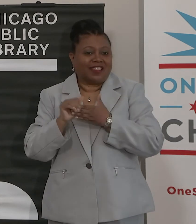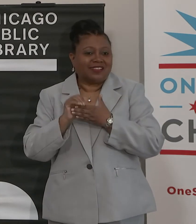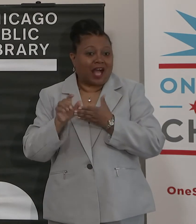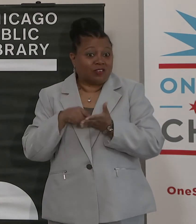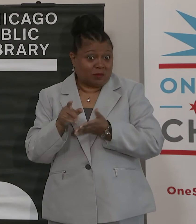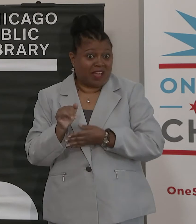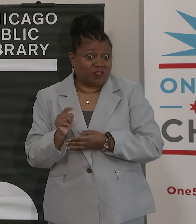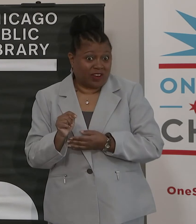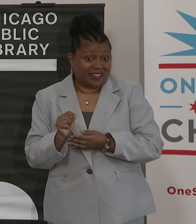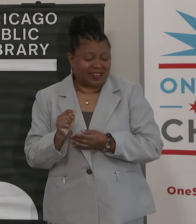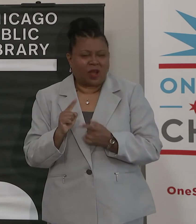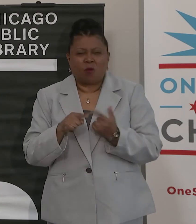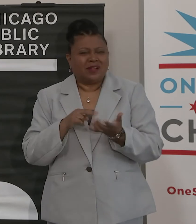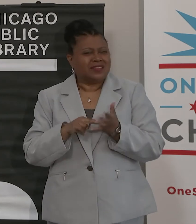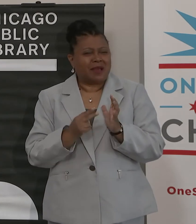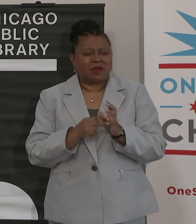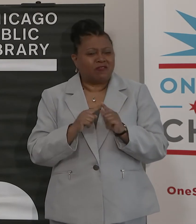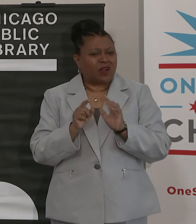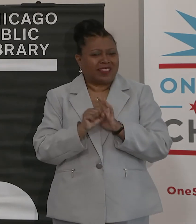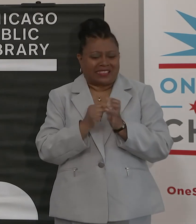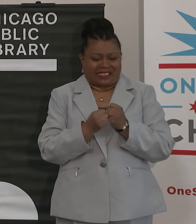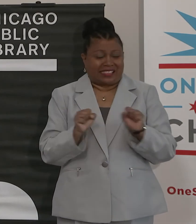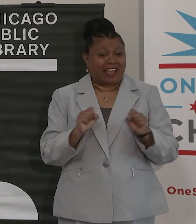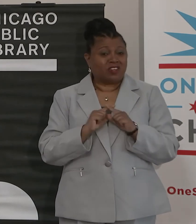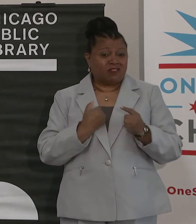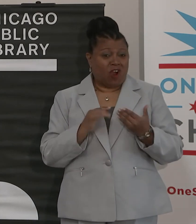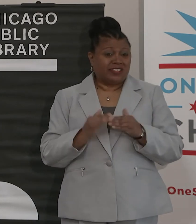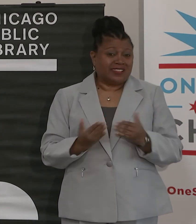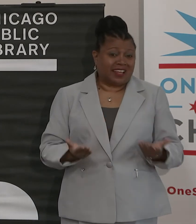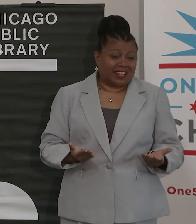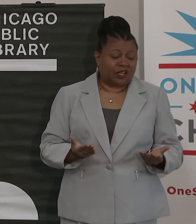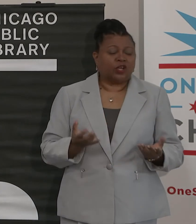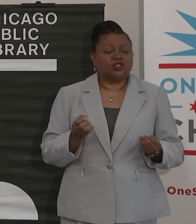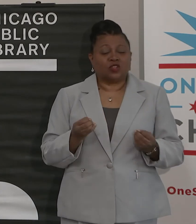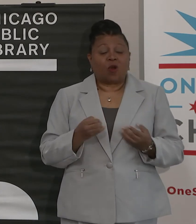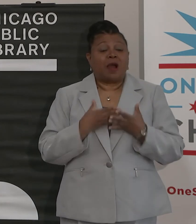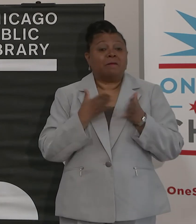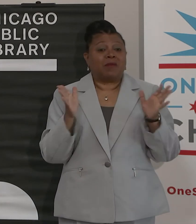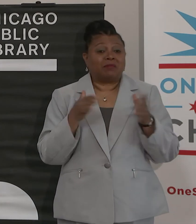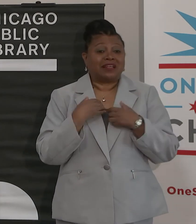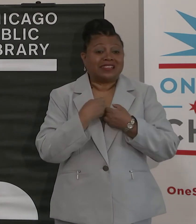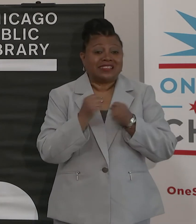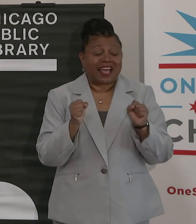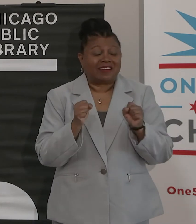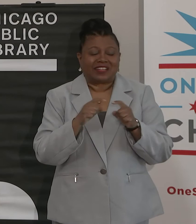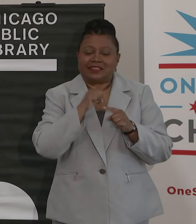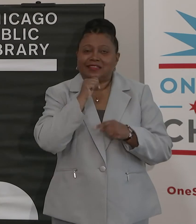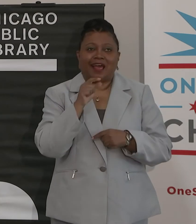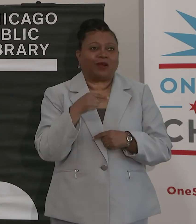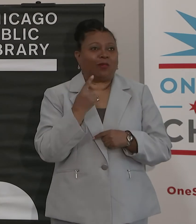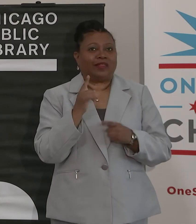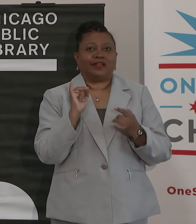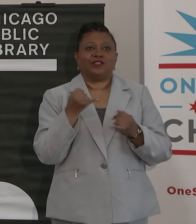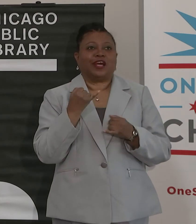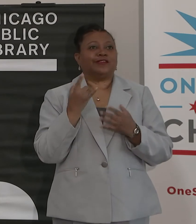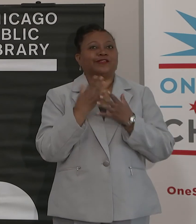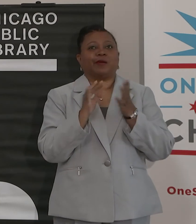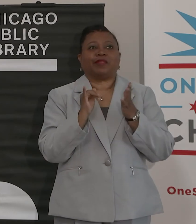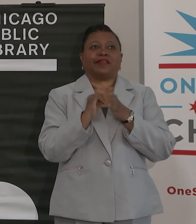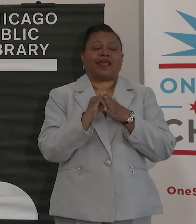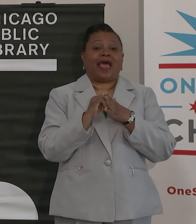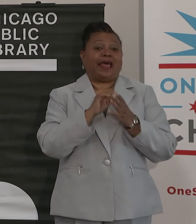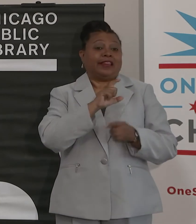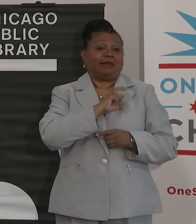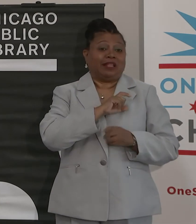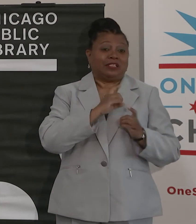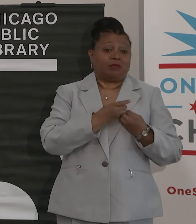to pay for it, what does that mean for the safety of our city? So public safety isn't just something that the